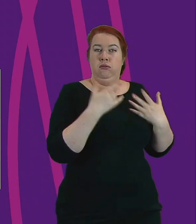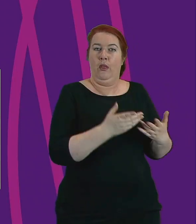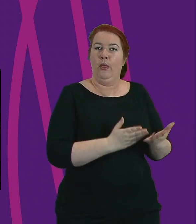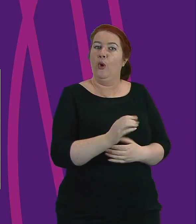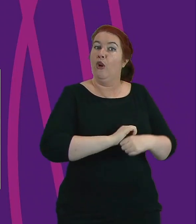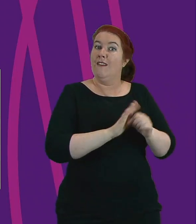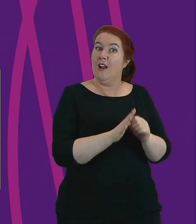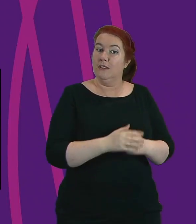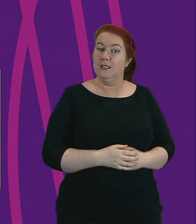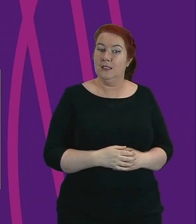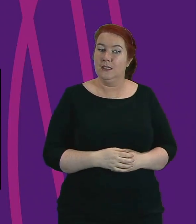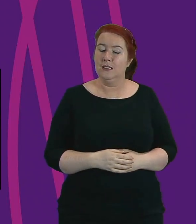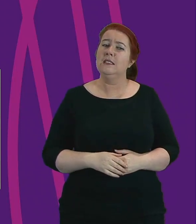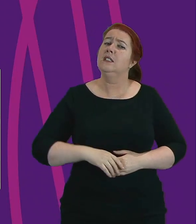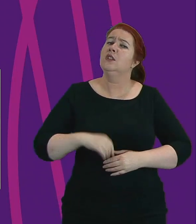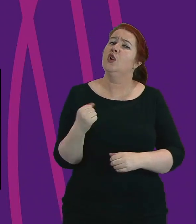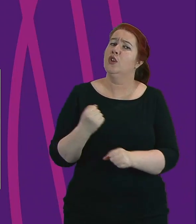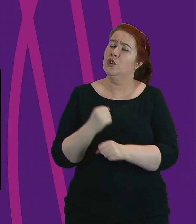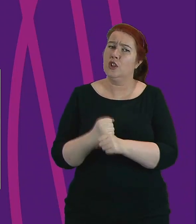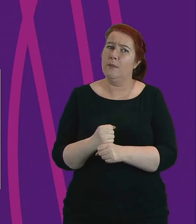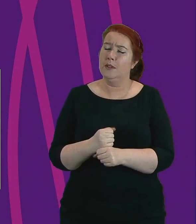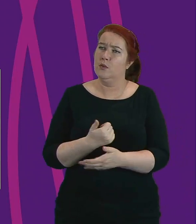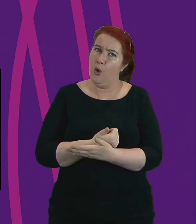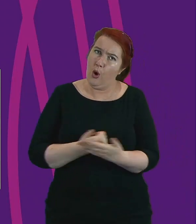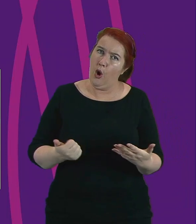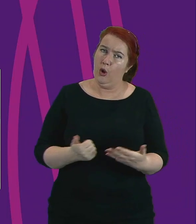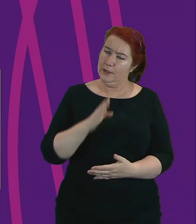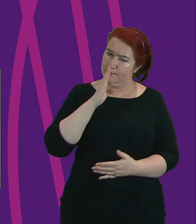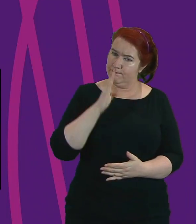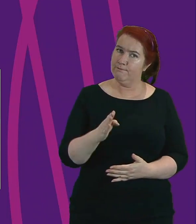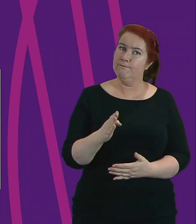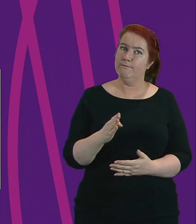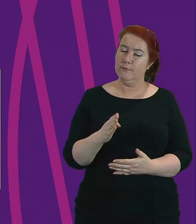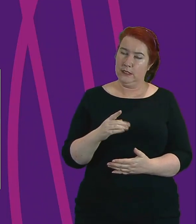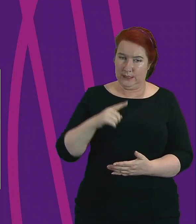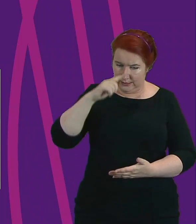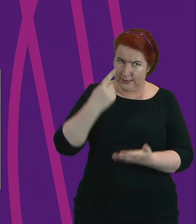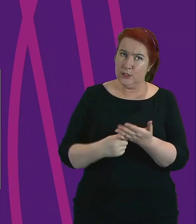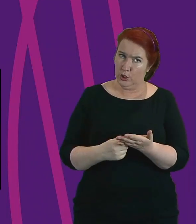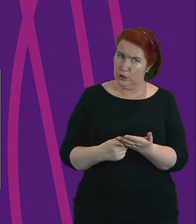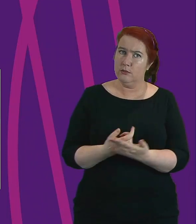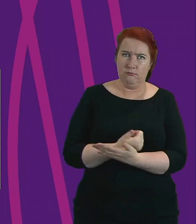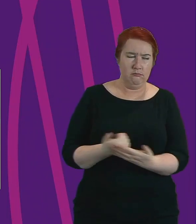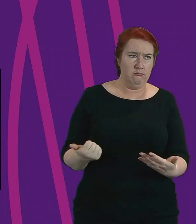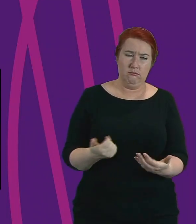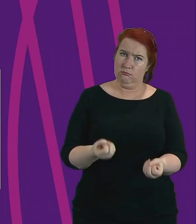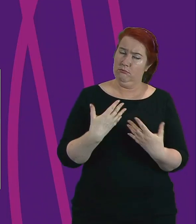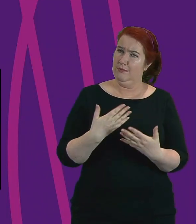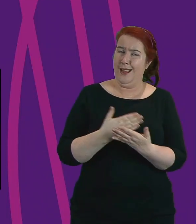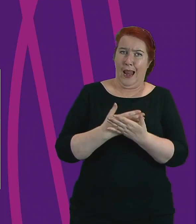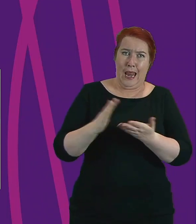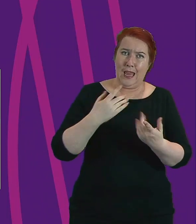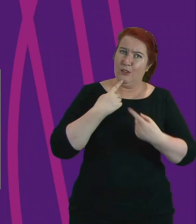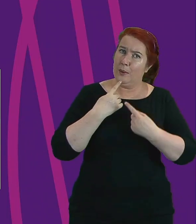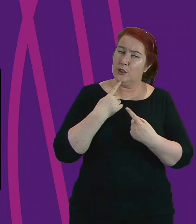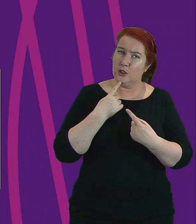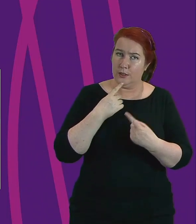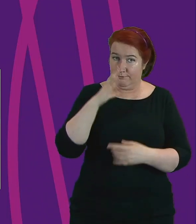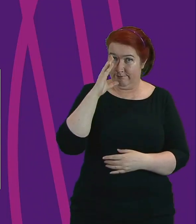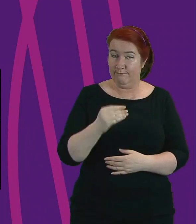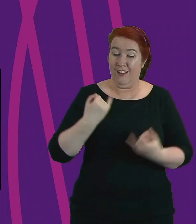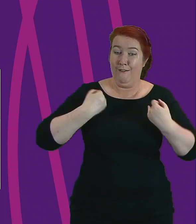Government has never tried to sugarcoat this drastic decision. Ministers and officials have always been clear that the virus